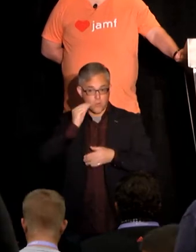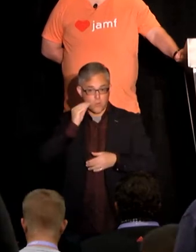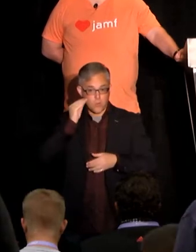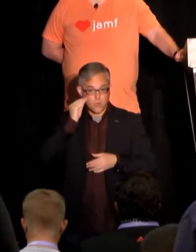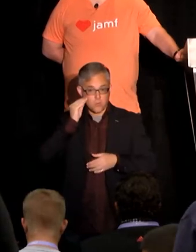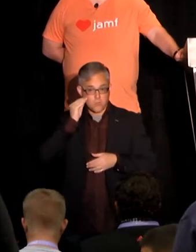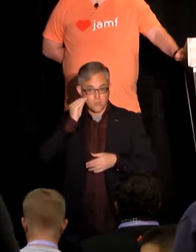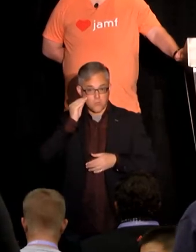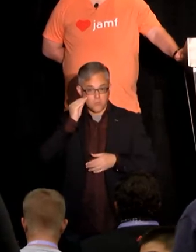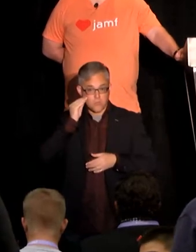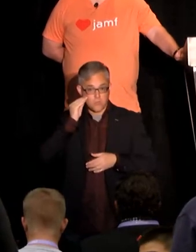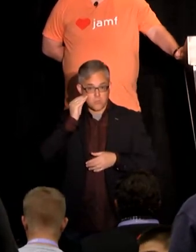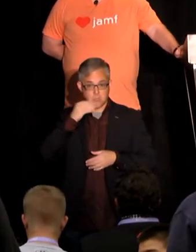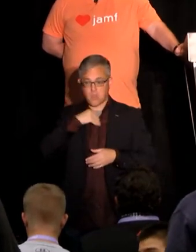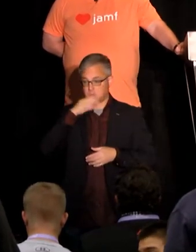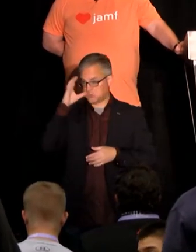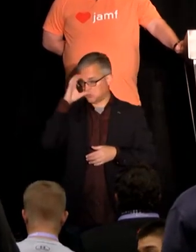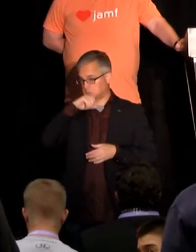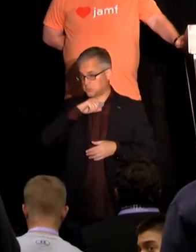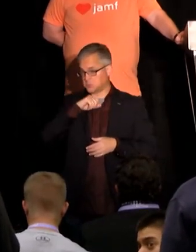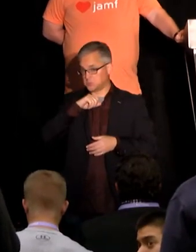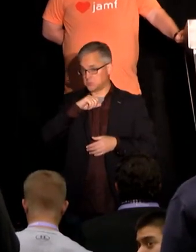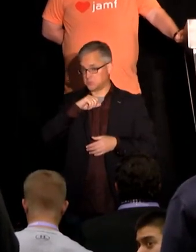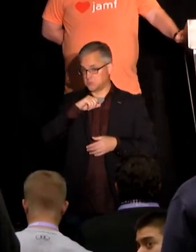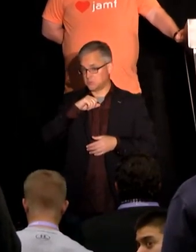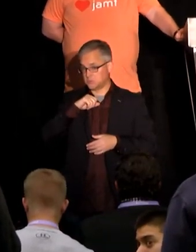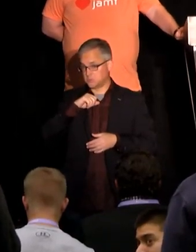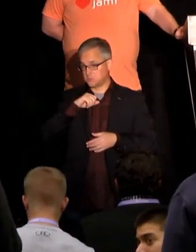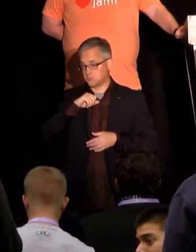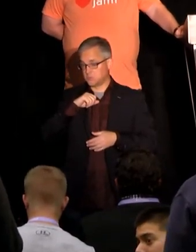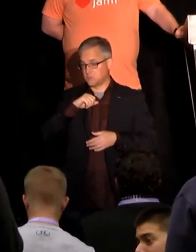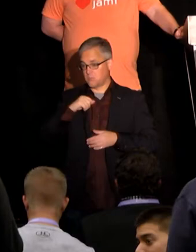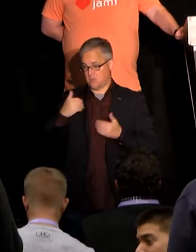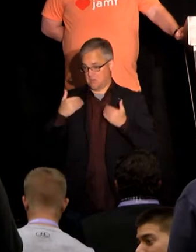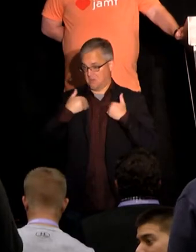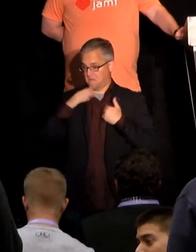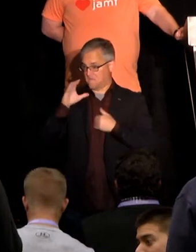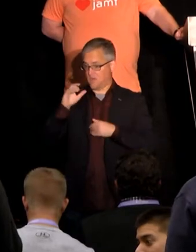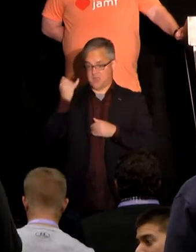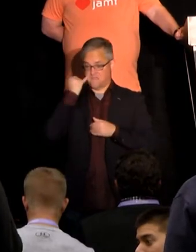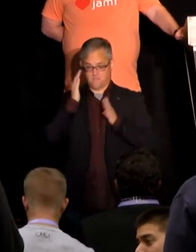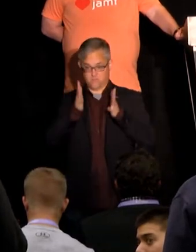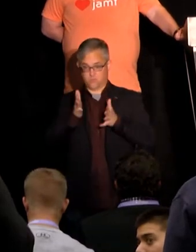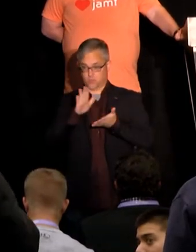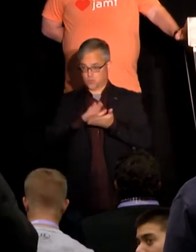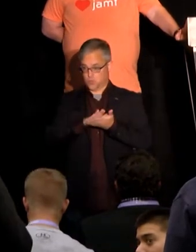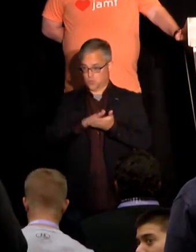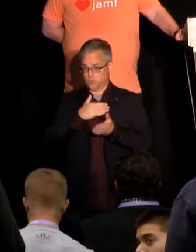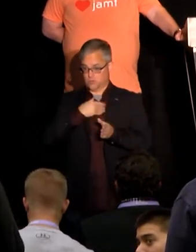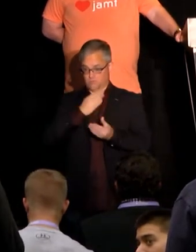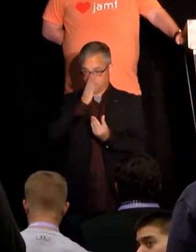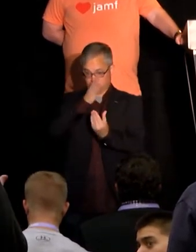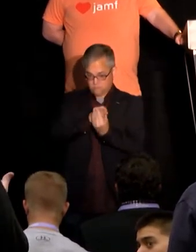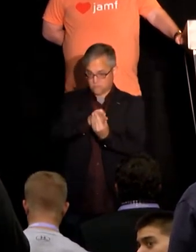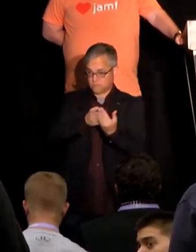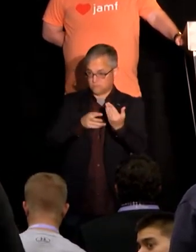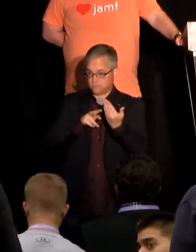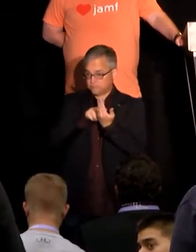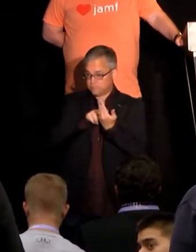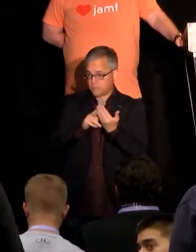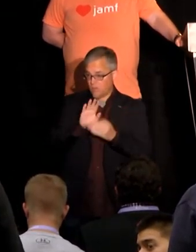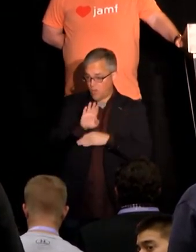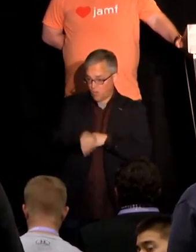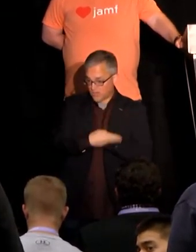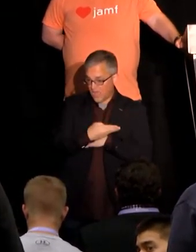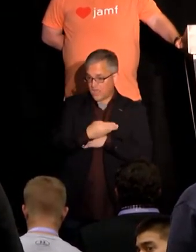carts that they can charge their devices during the night, as opposed to like sending cables